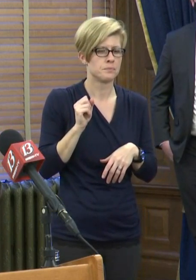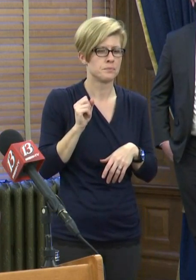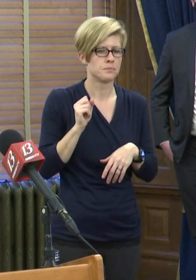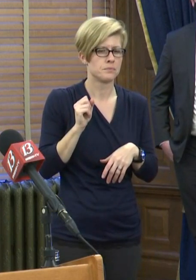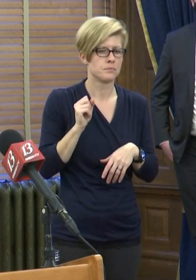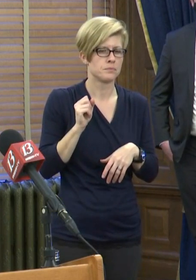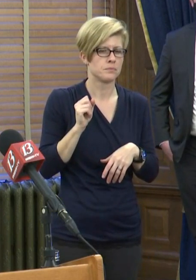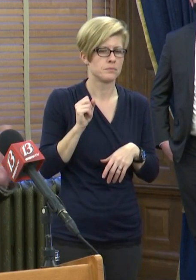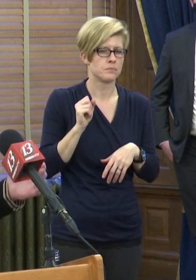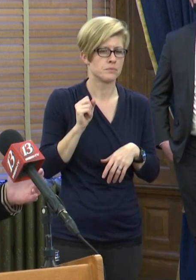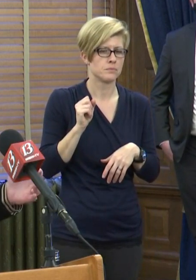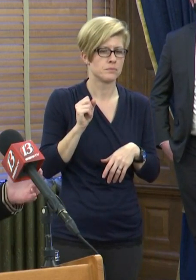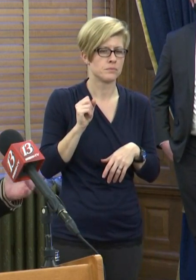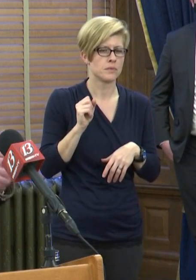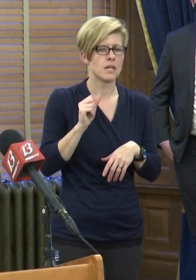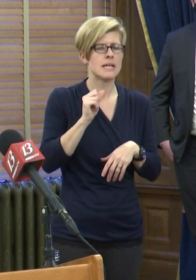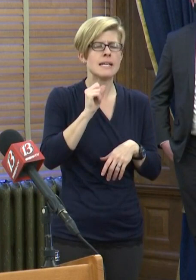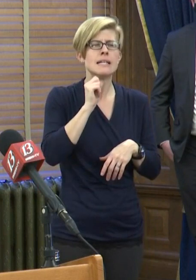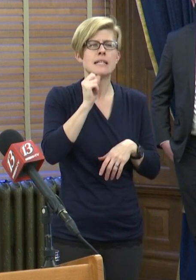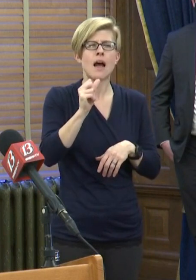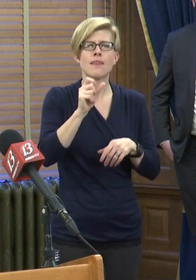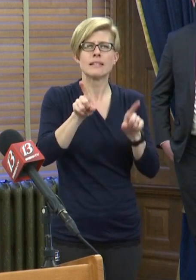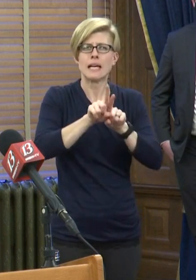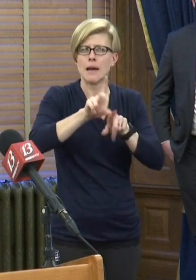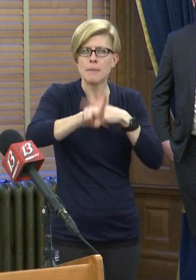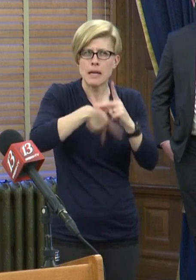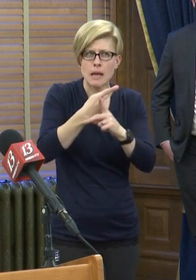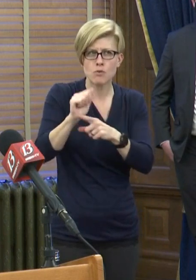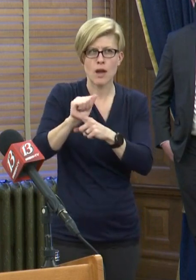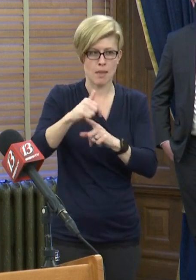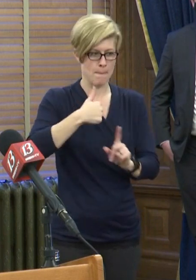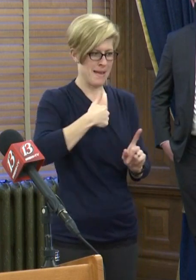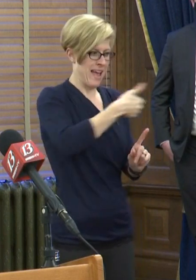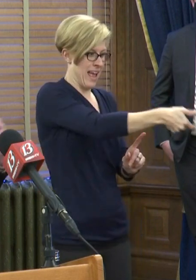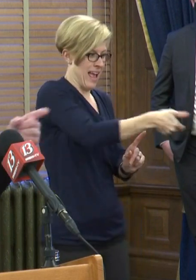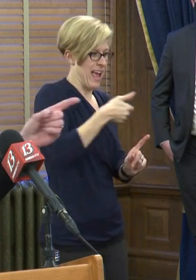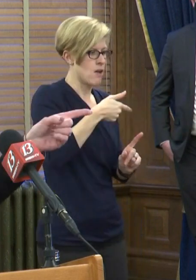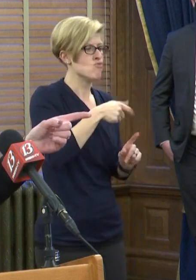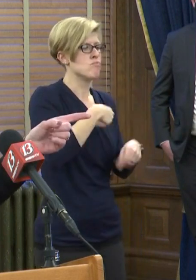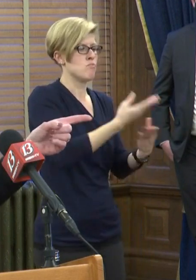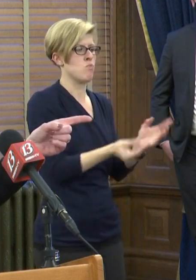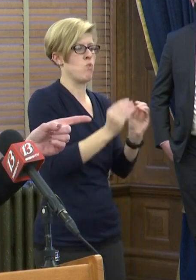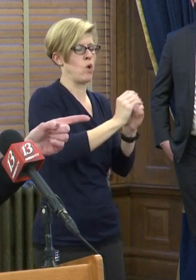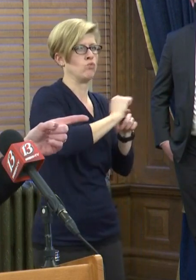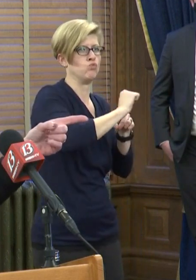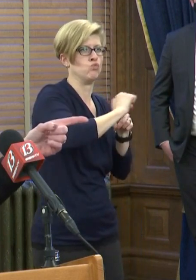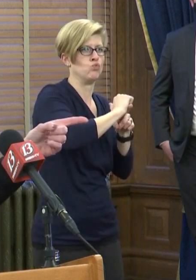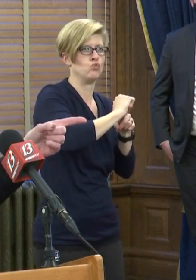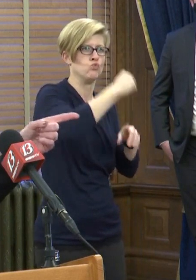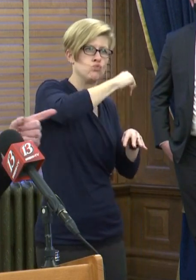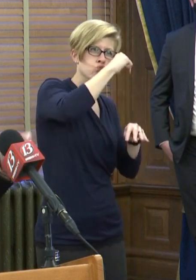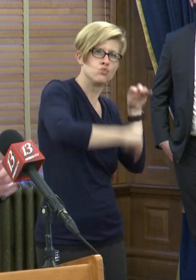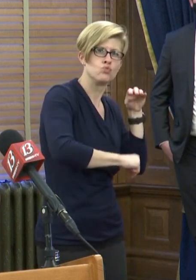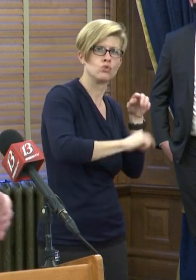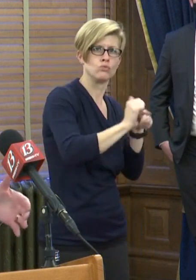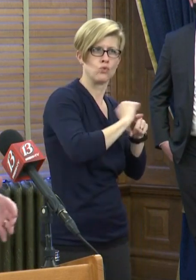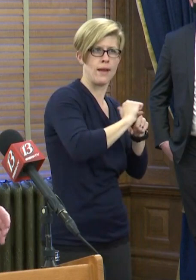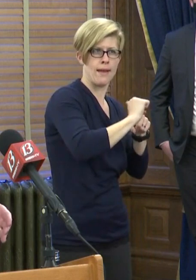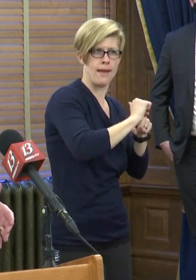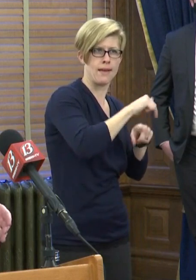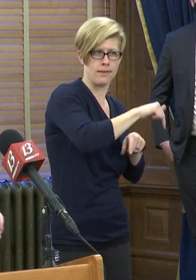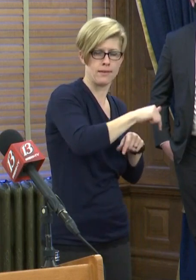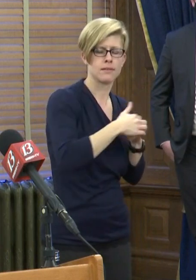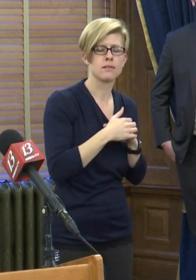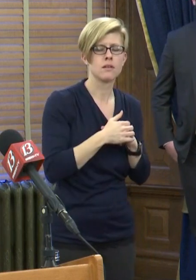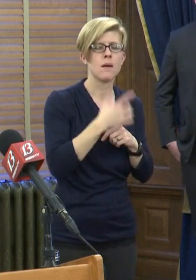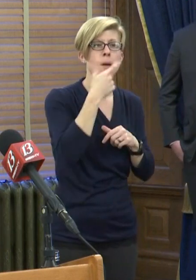it's not the same total training that somebody we hired would get, because that needs to be much more extensive because they'll